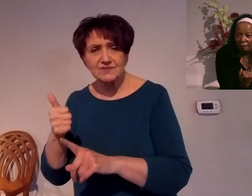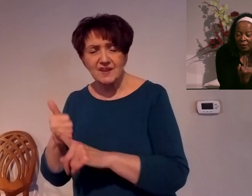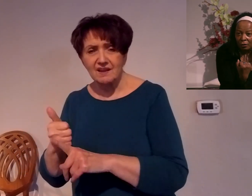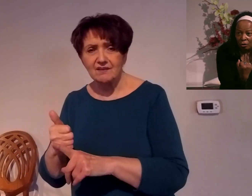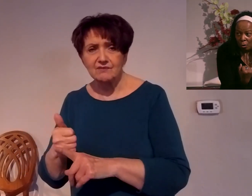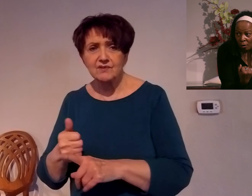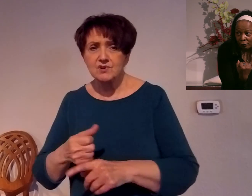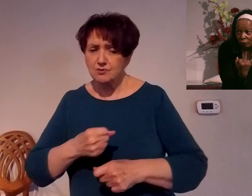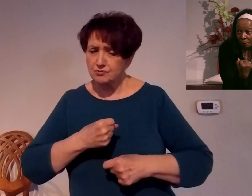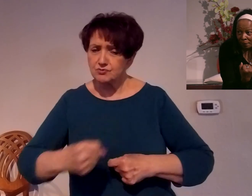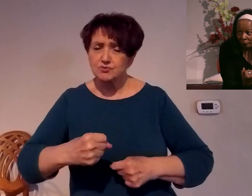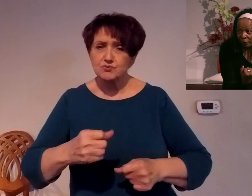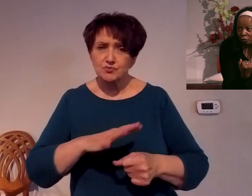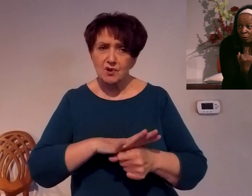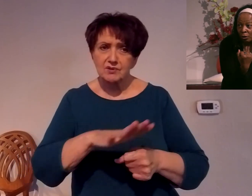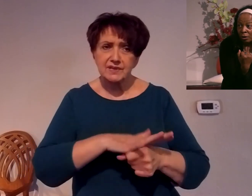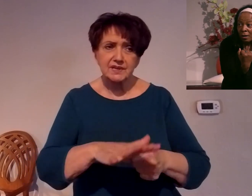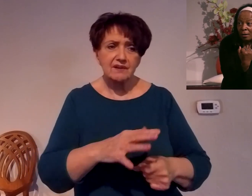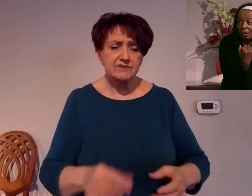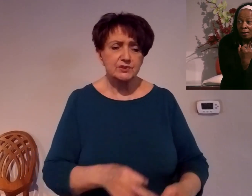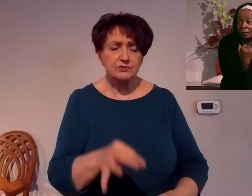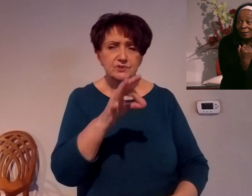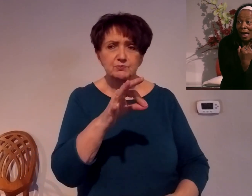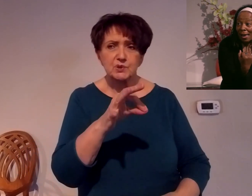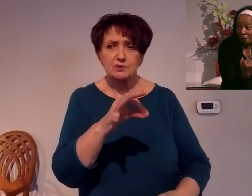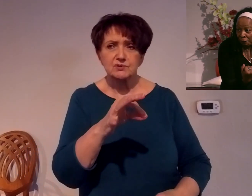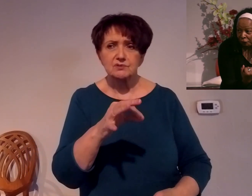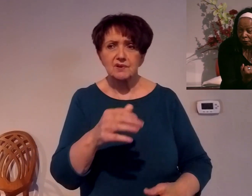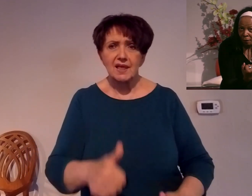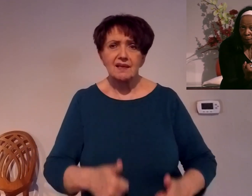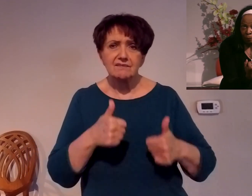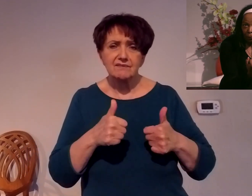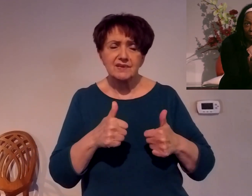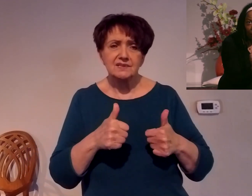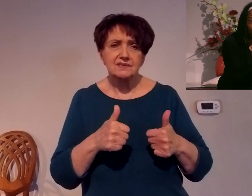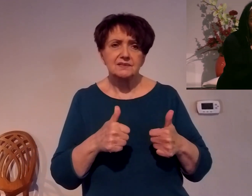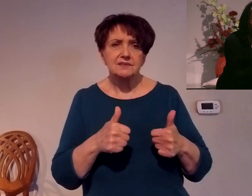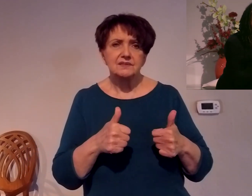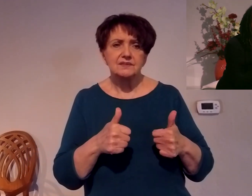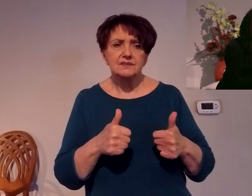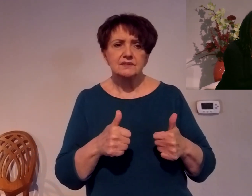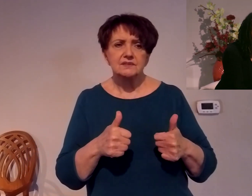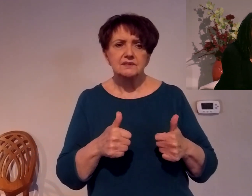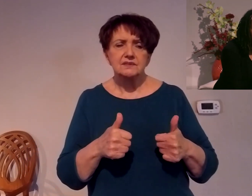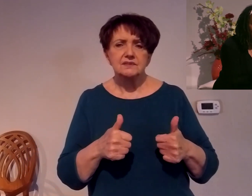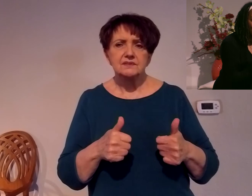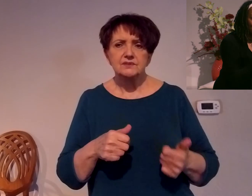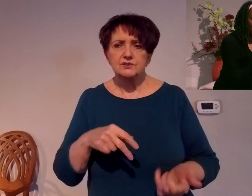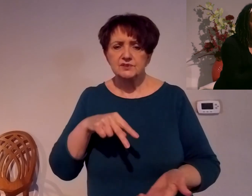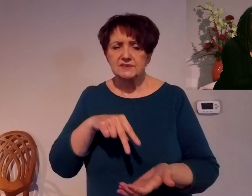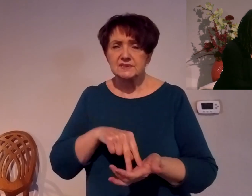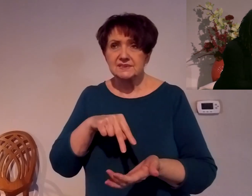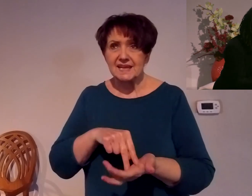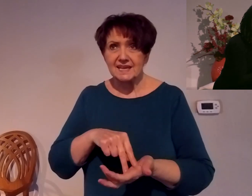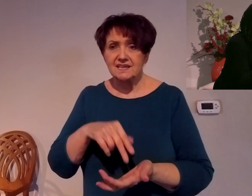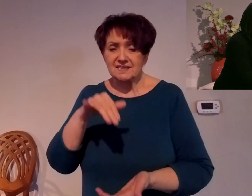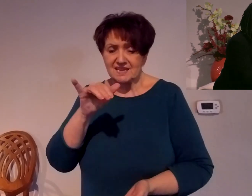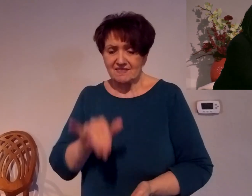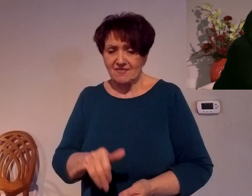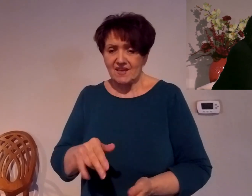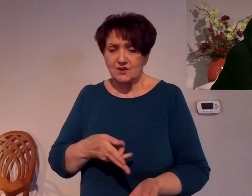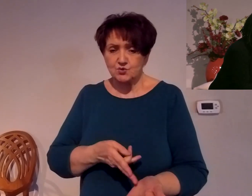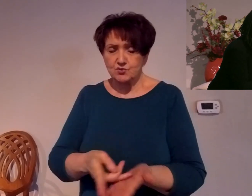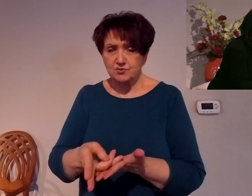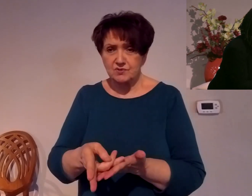strong enough in your spiritual life to stand in